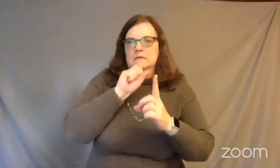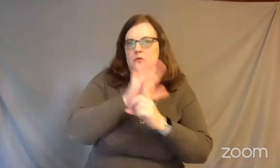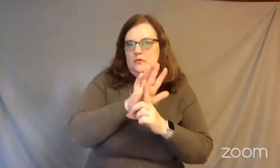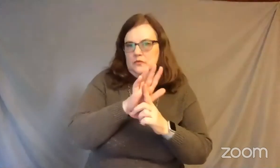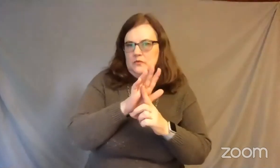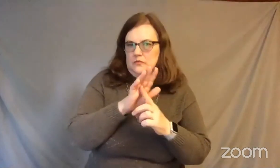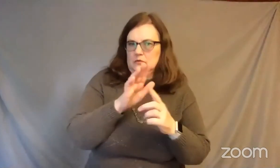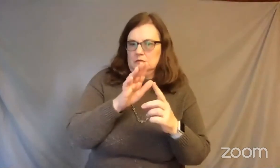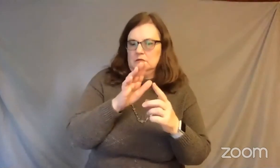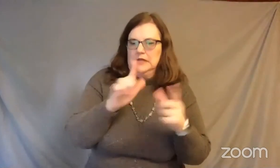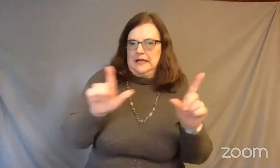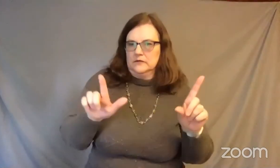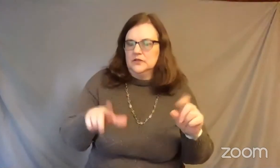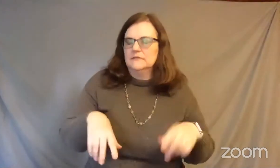end.